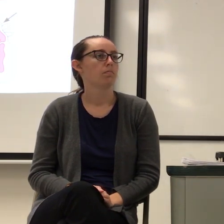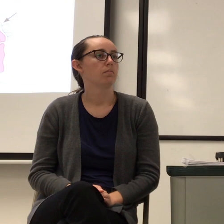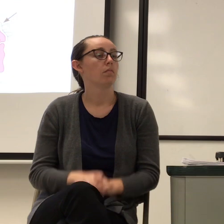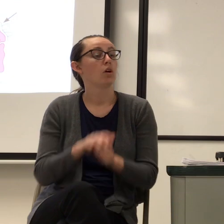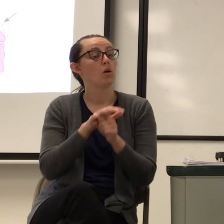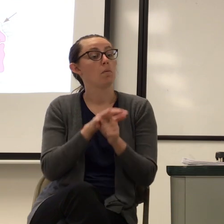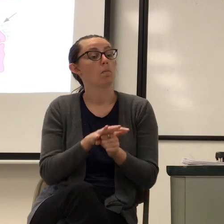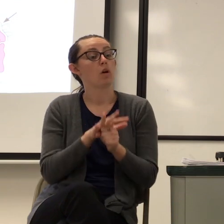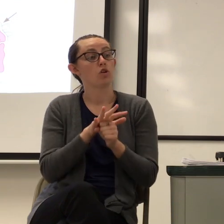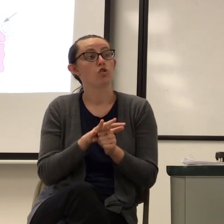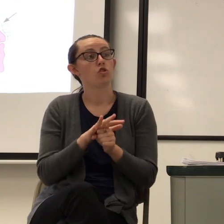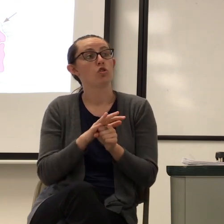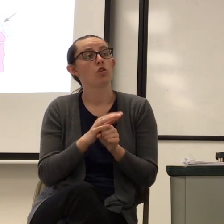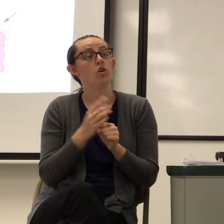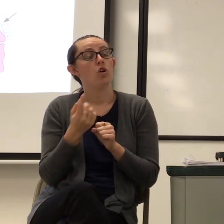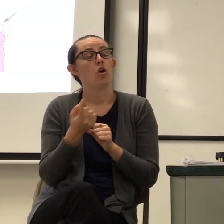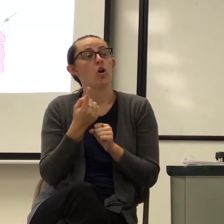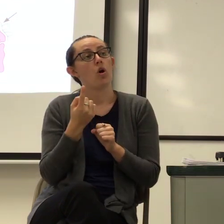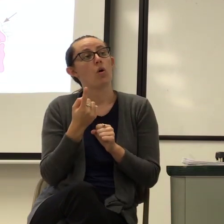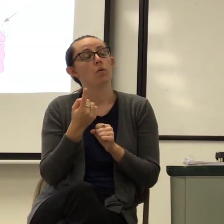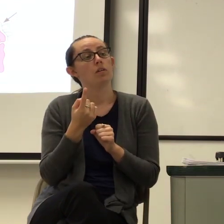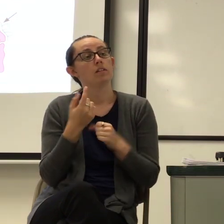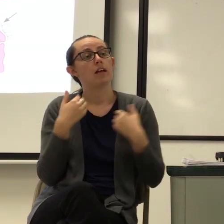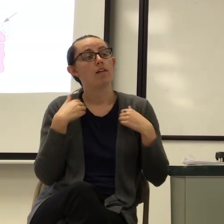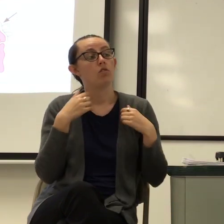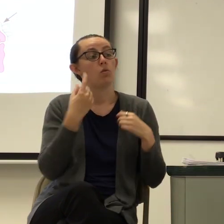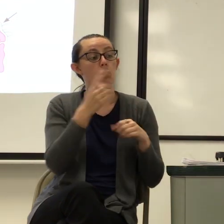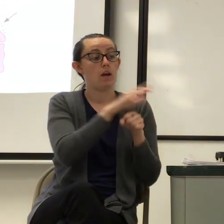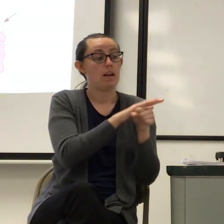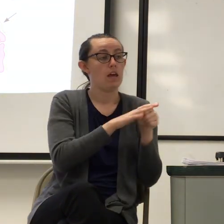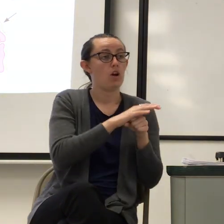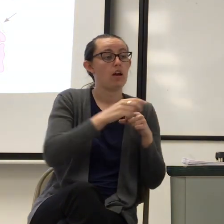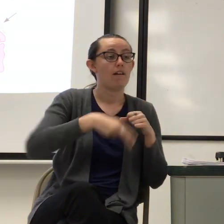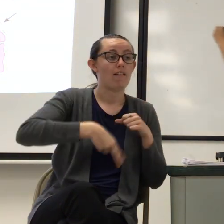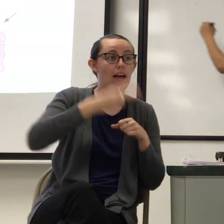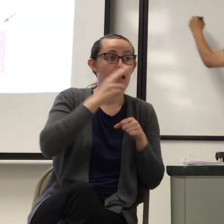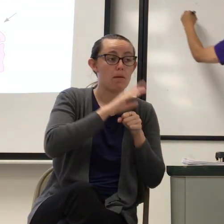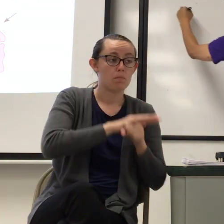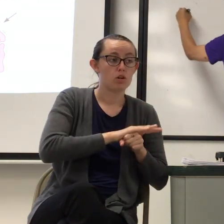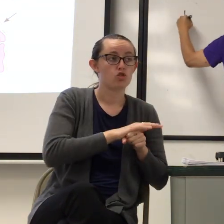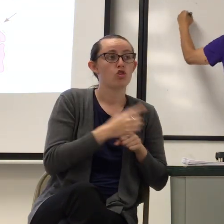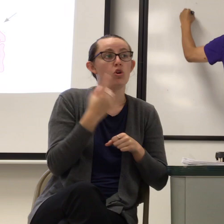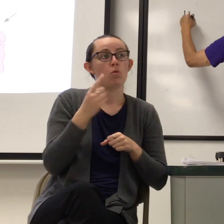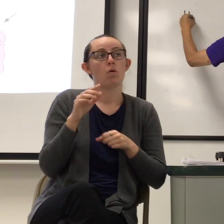Pressure always flows from an area of high pressure to lower pressure.